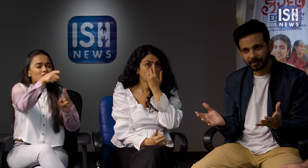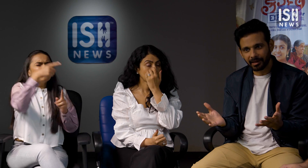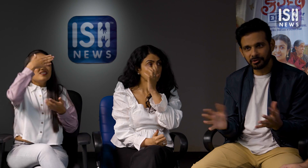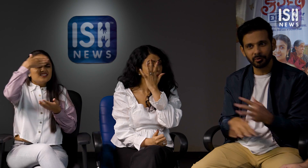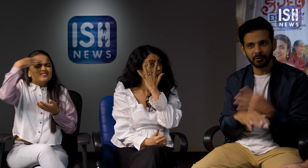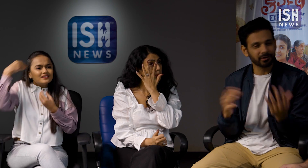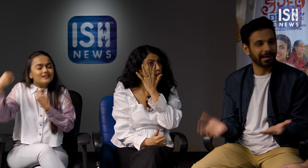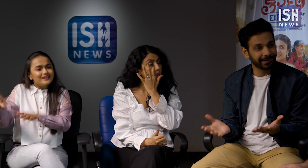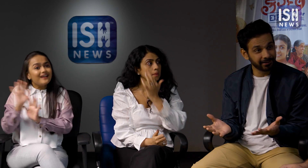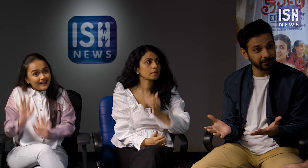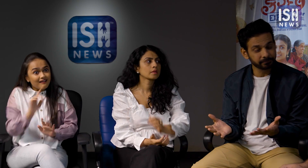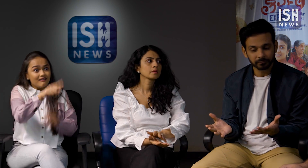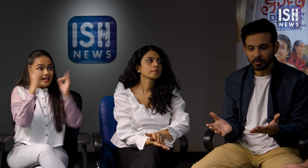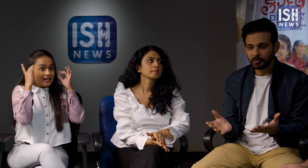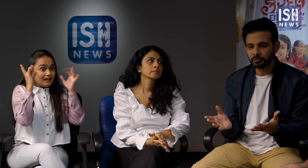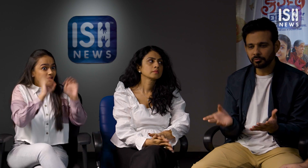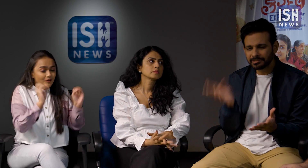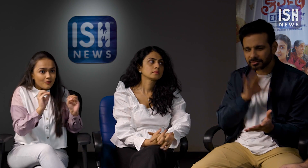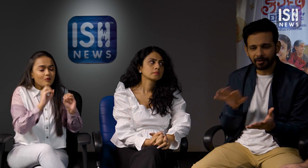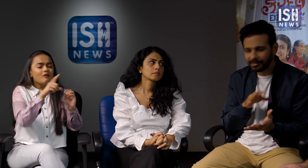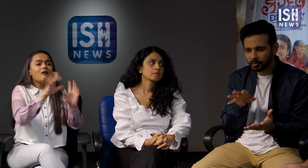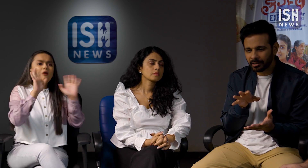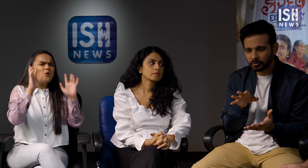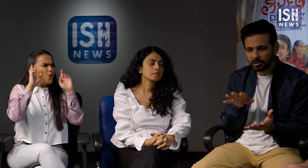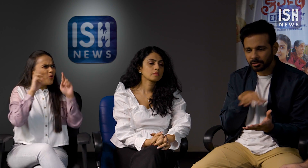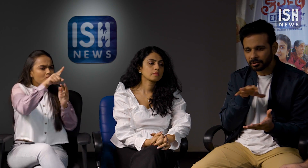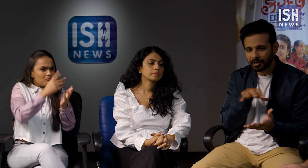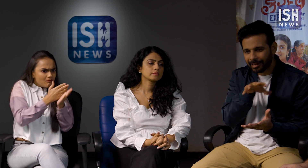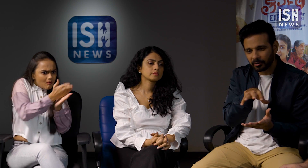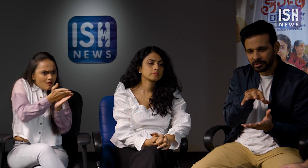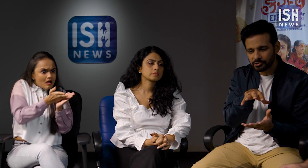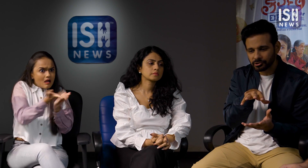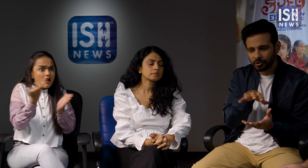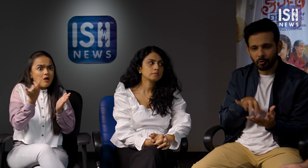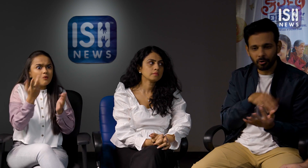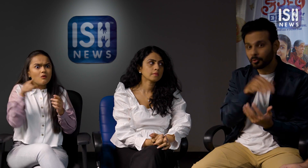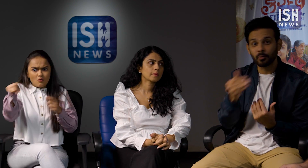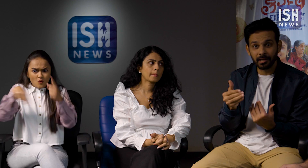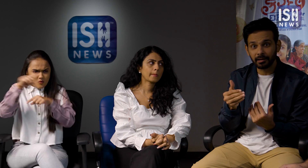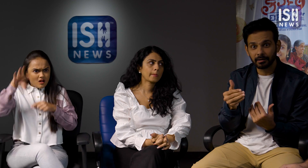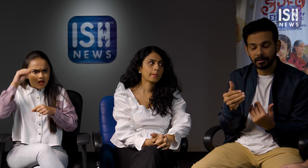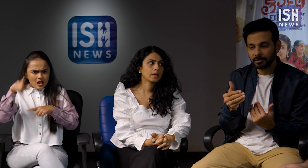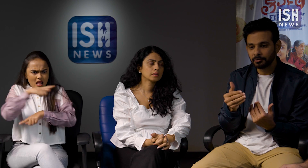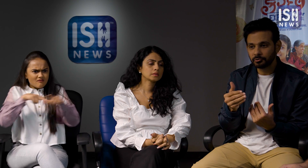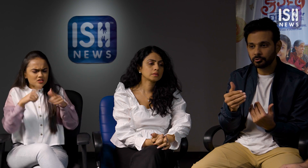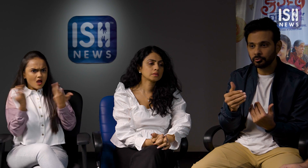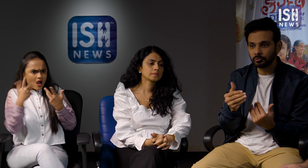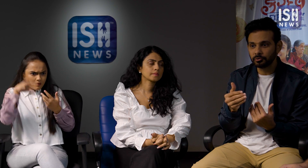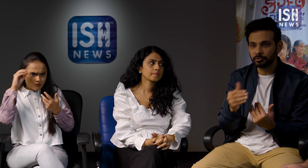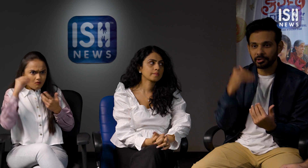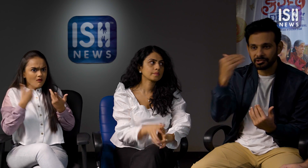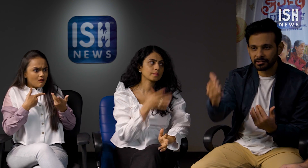them and you are not angry, you will just find a way to learn a language or a way